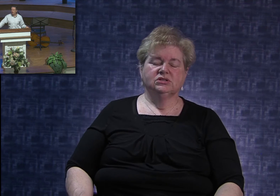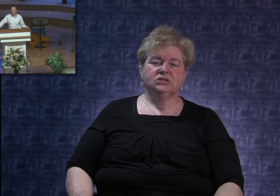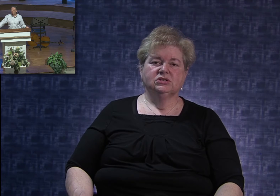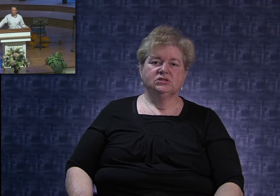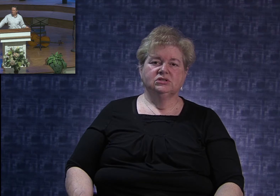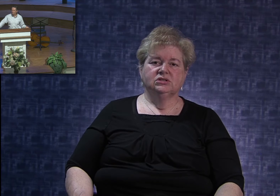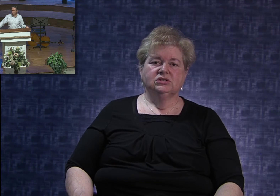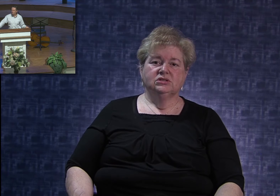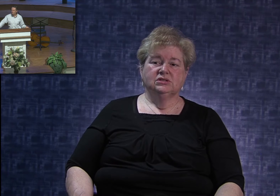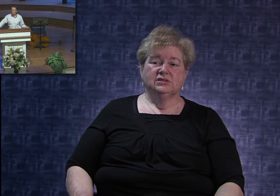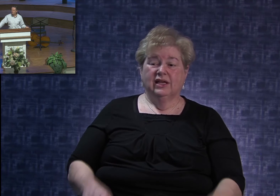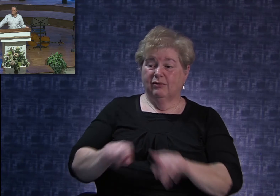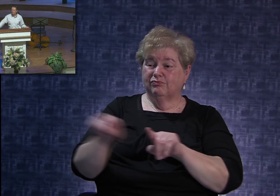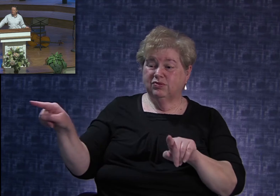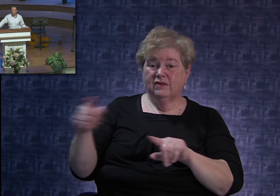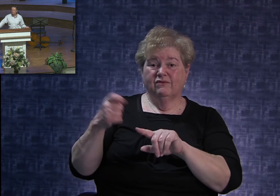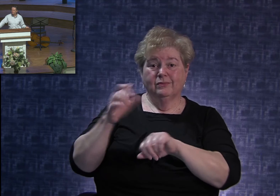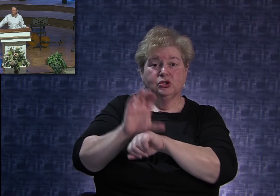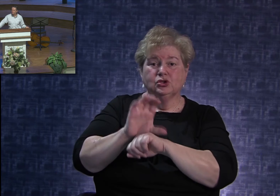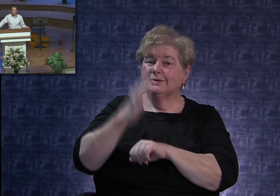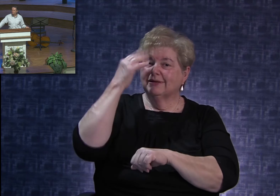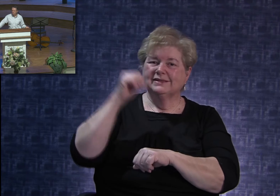No shock, he walked away from the church. He wasn't a true believer.